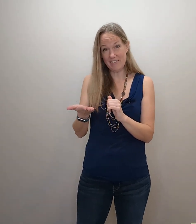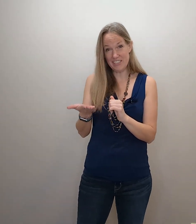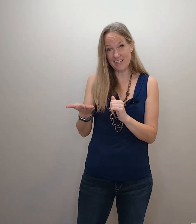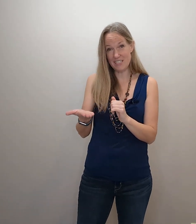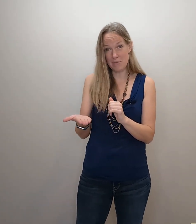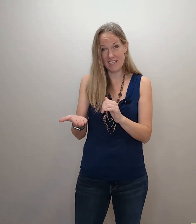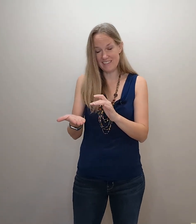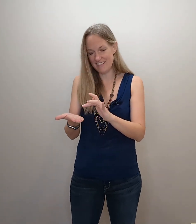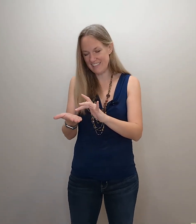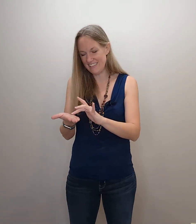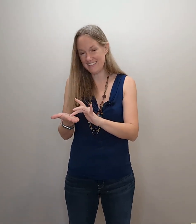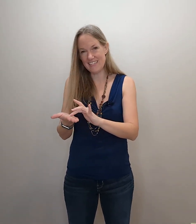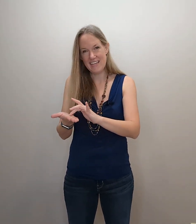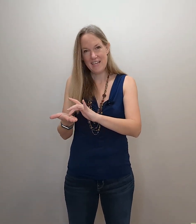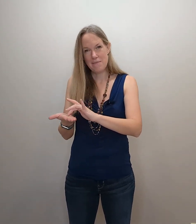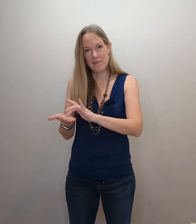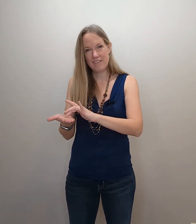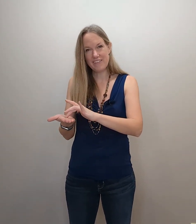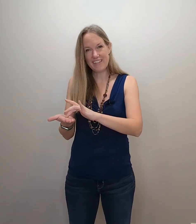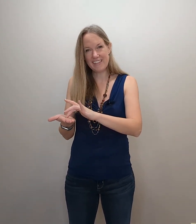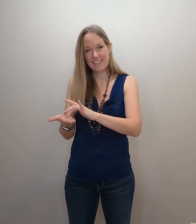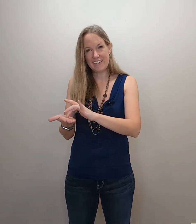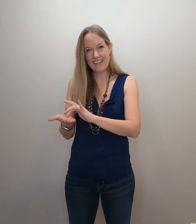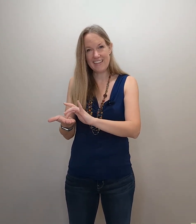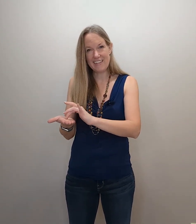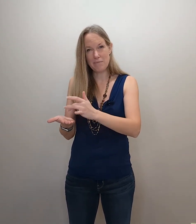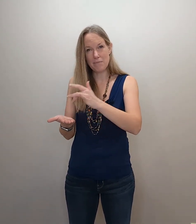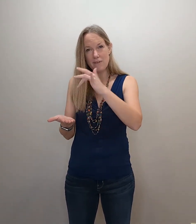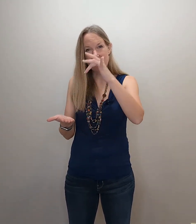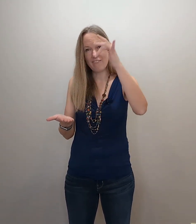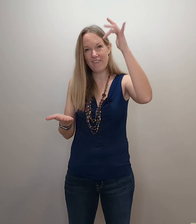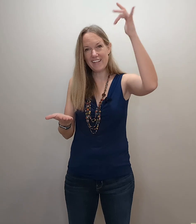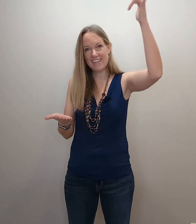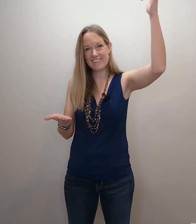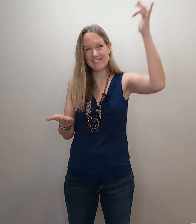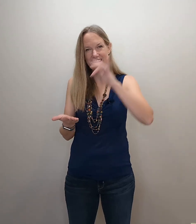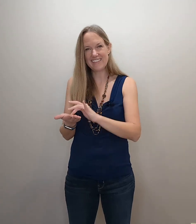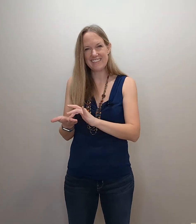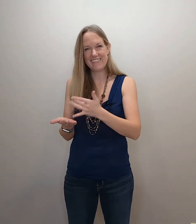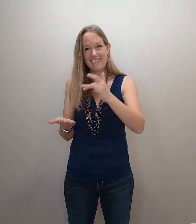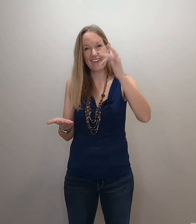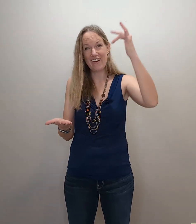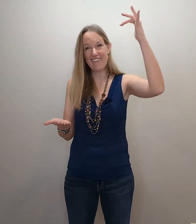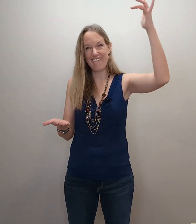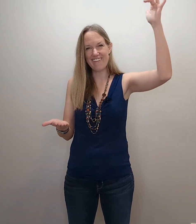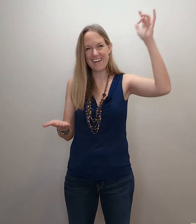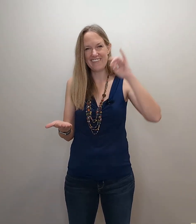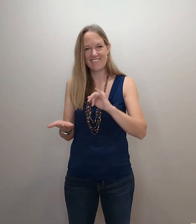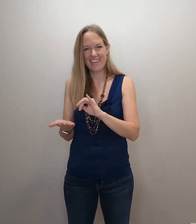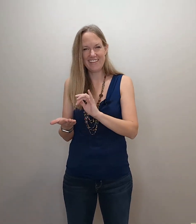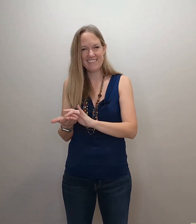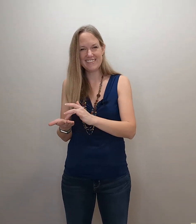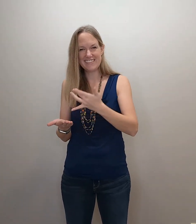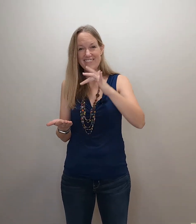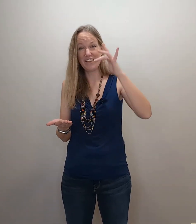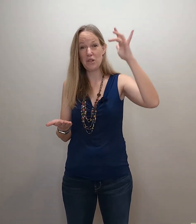your non-dominant hand out like this, middle finger, and then wiggling those fingers out. Glory. You deserve the